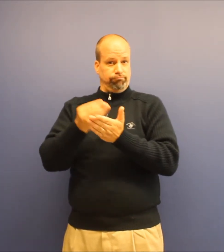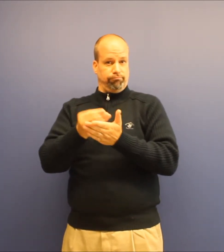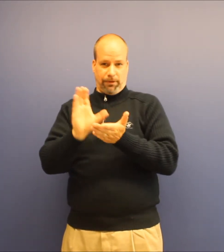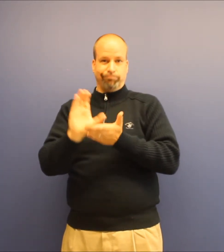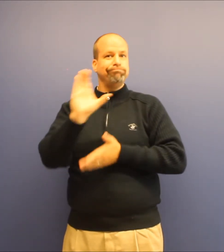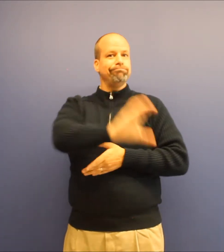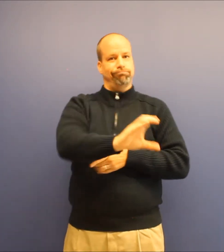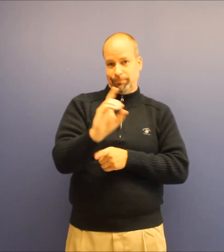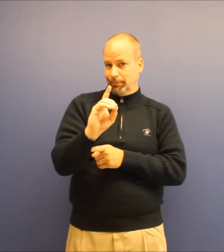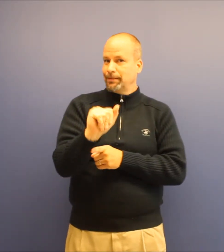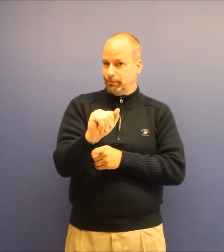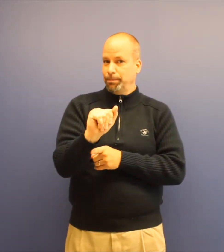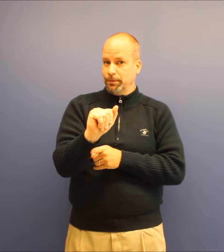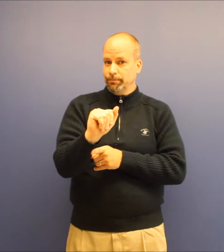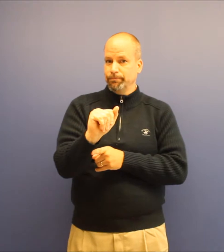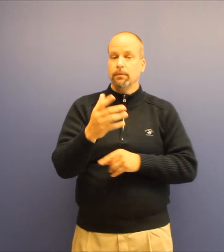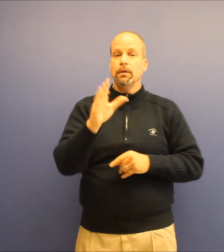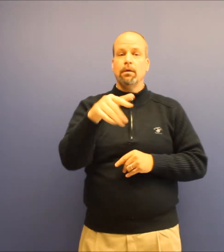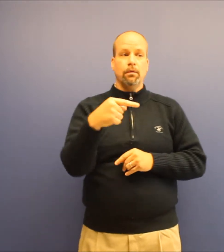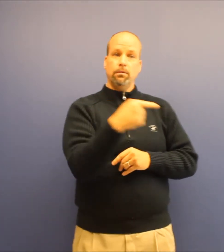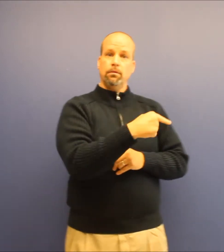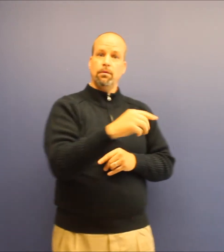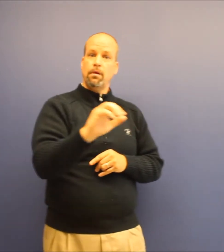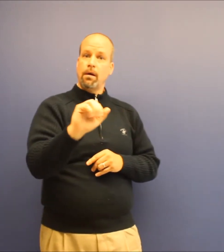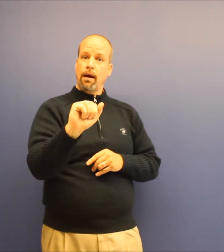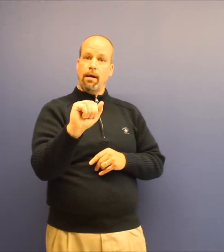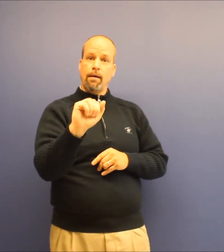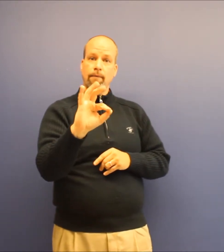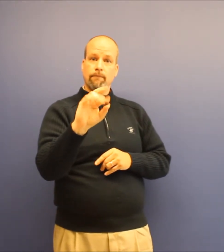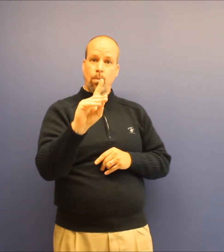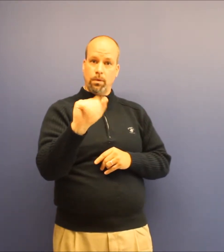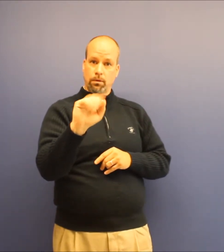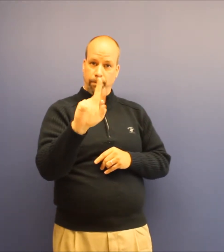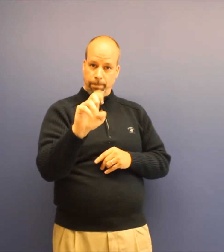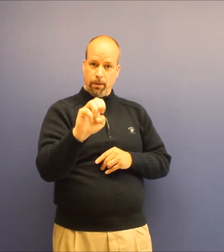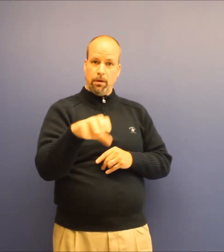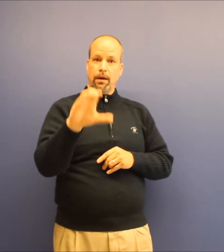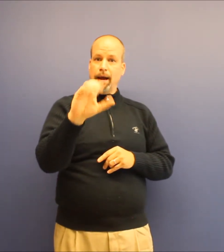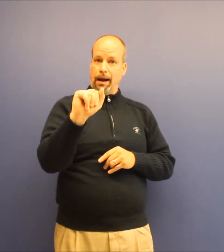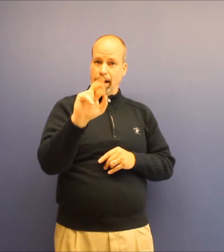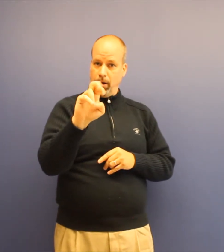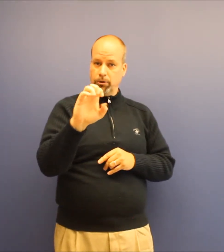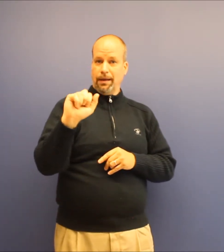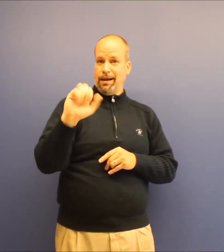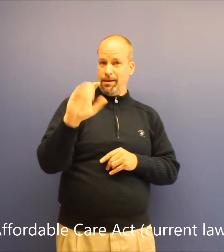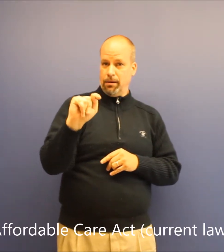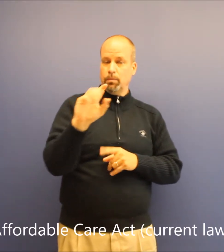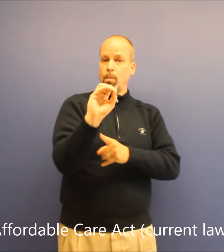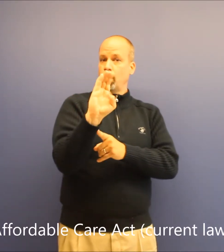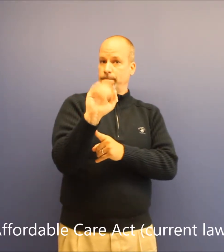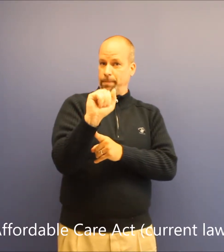The majority of Medicaid dollars go to people with disabilities. With the Affordable Care Act, or